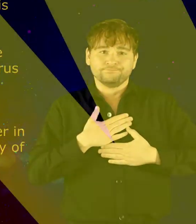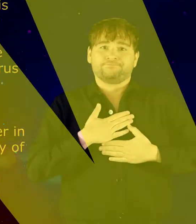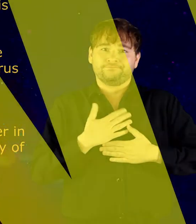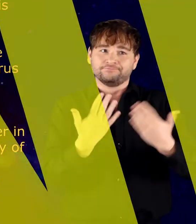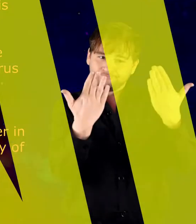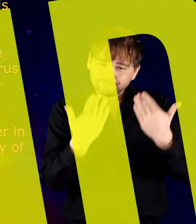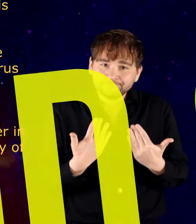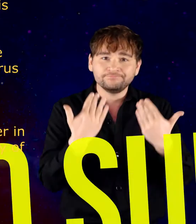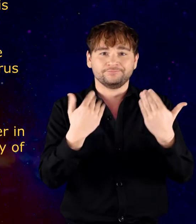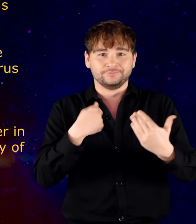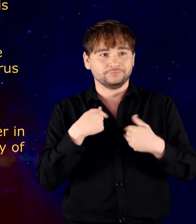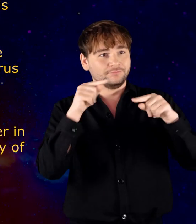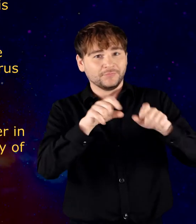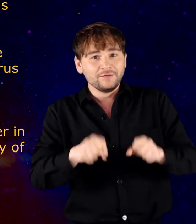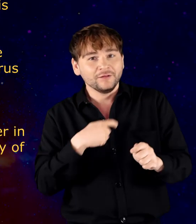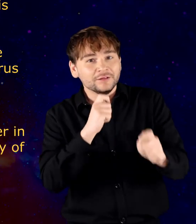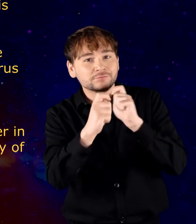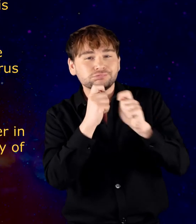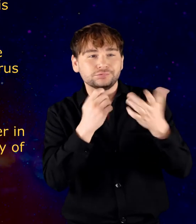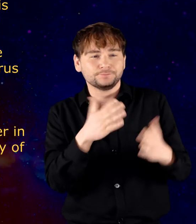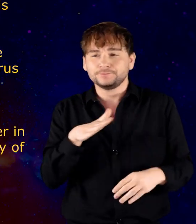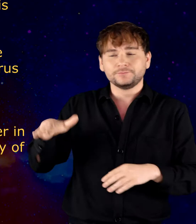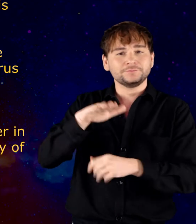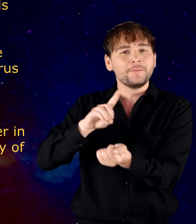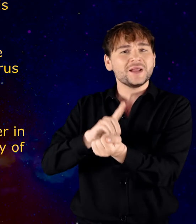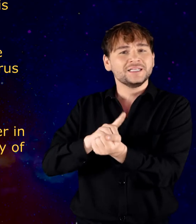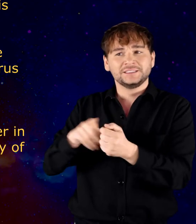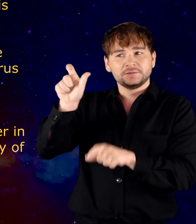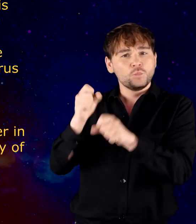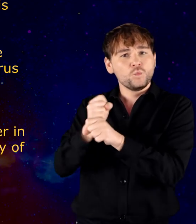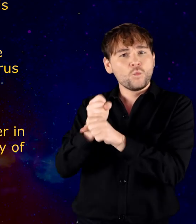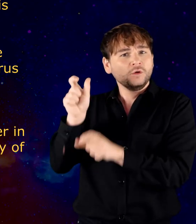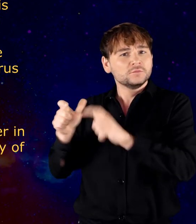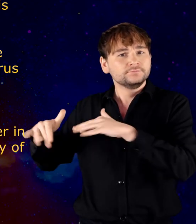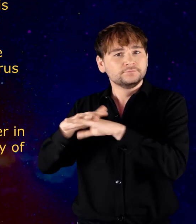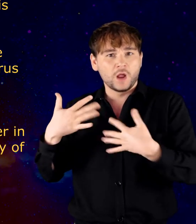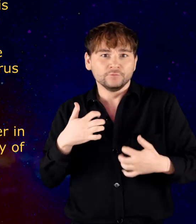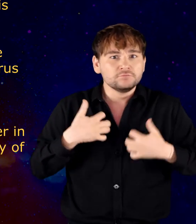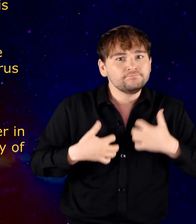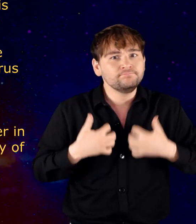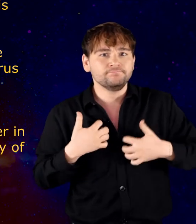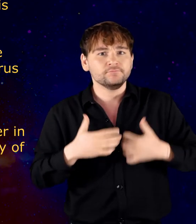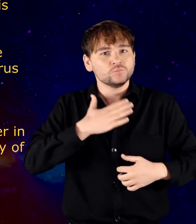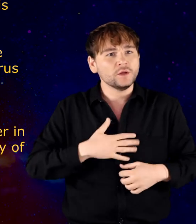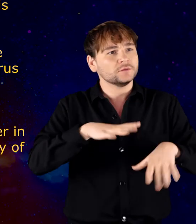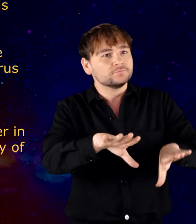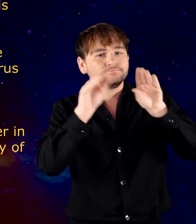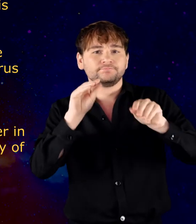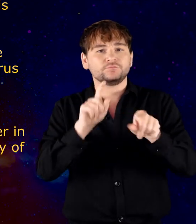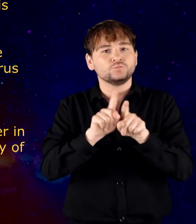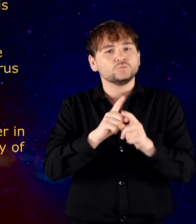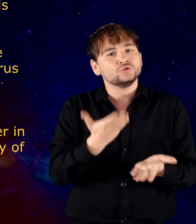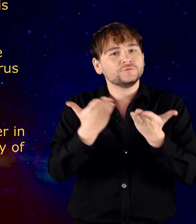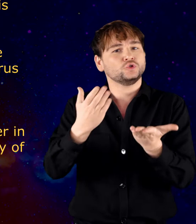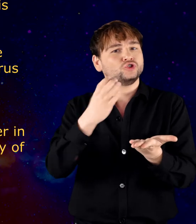Professor Dr. Grossfeld, I am honored to have this opportunity to interview you. Now grand interested colleagues from medicine,